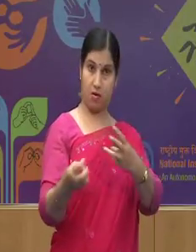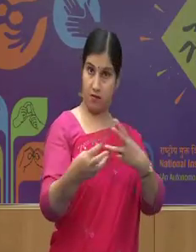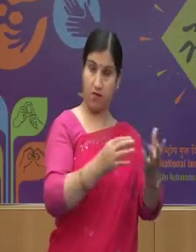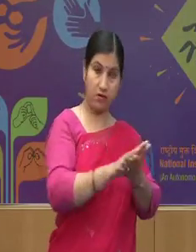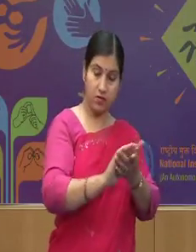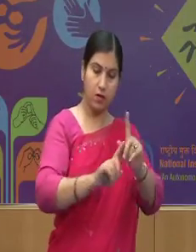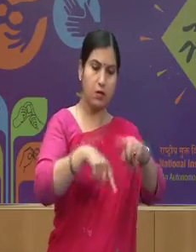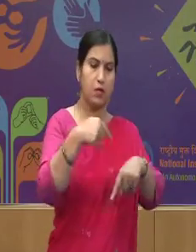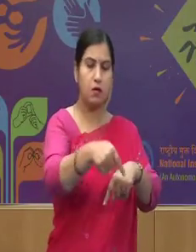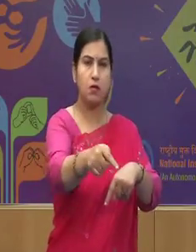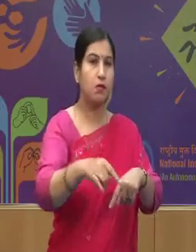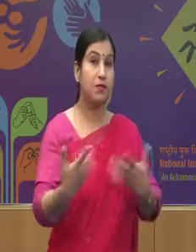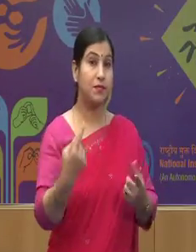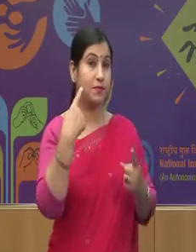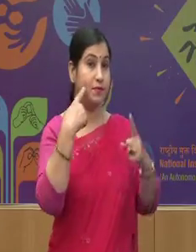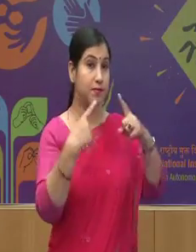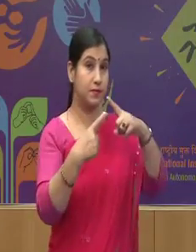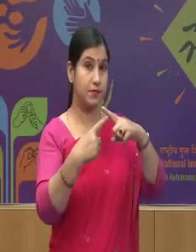like Italy and Germany.